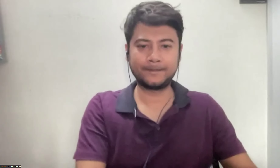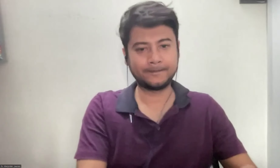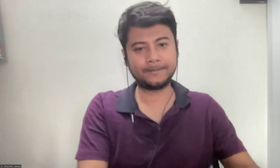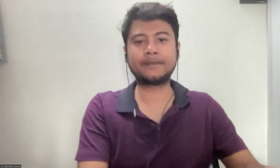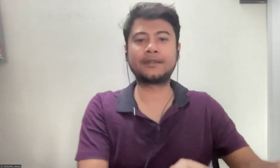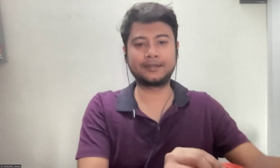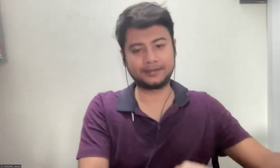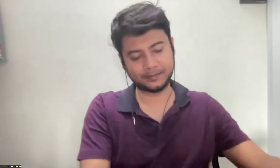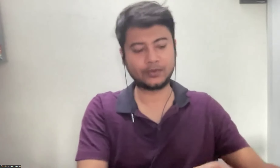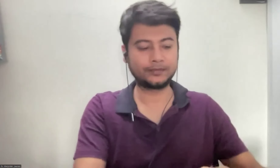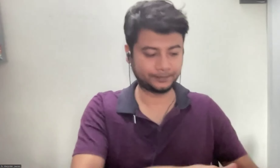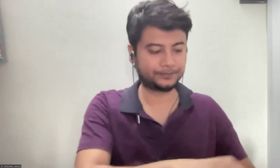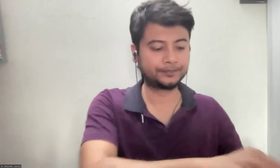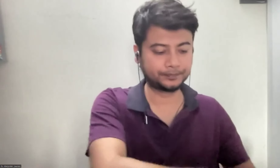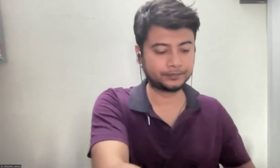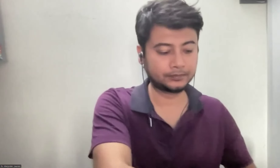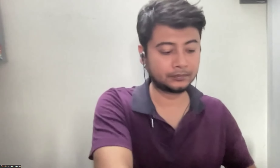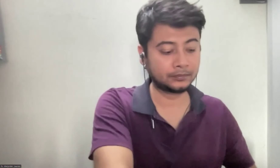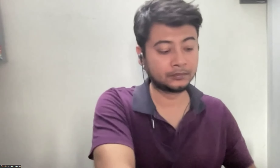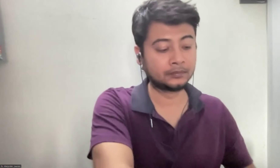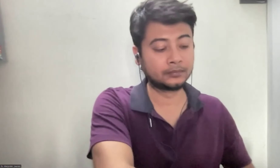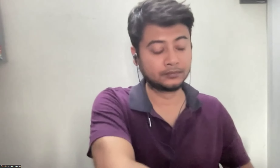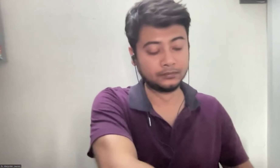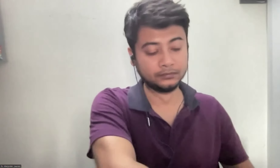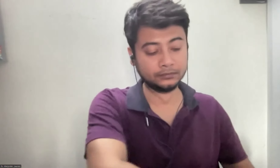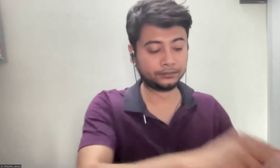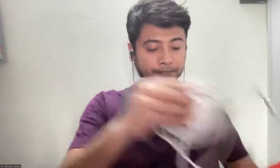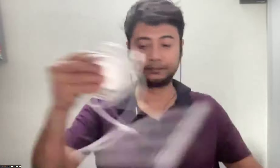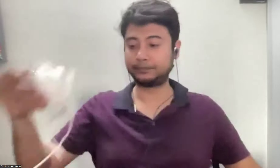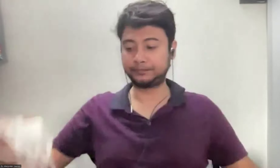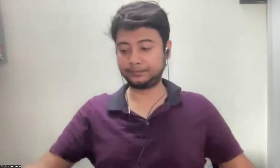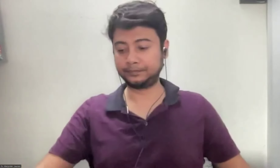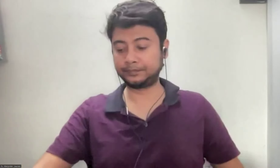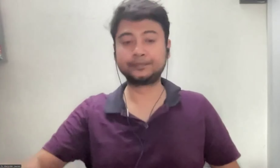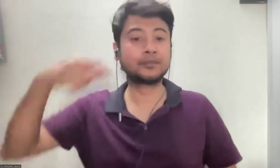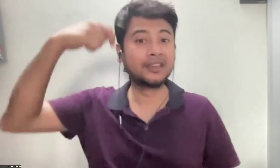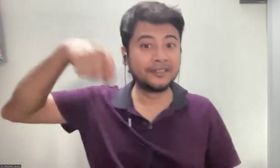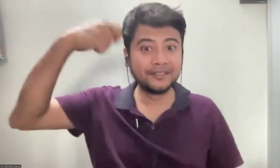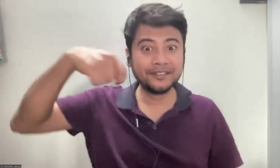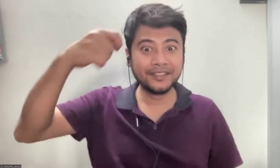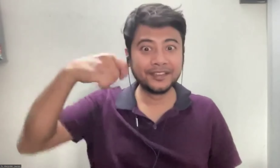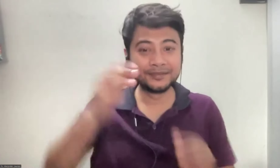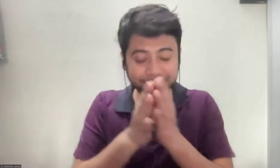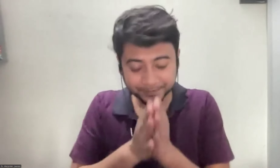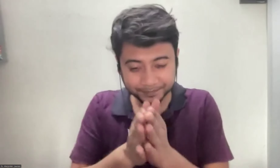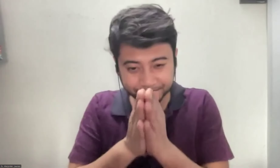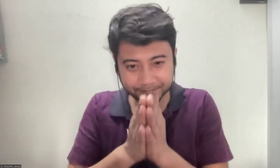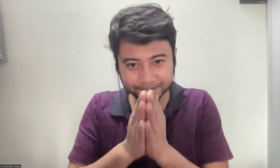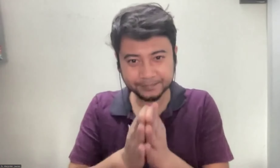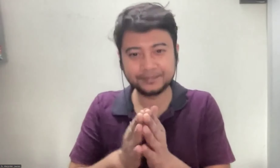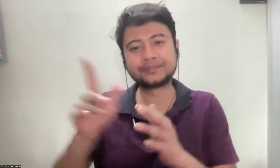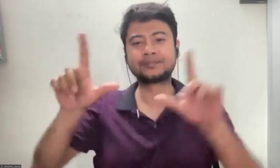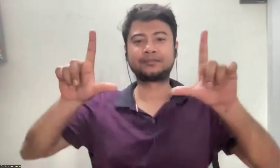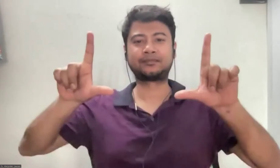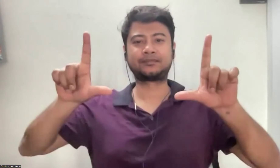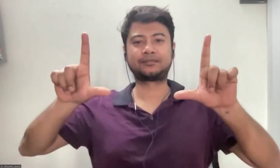So now I am planning to make a similar video where you know, we'll be focusing on the smaller details, which details